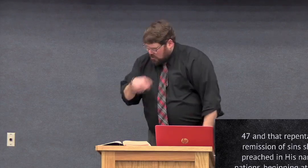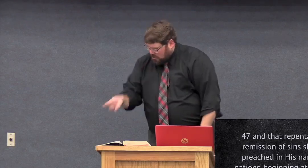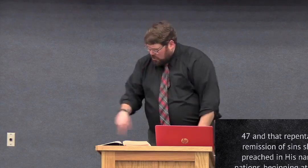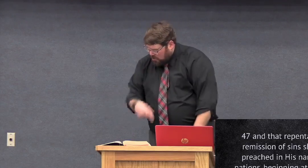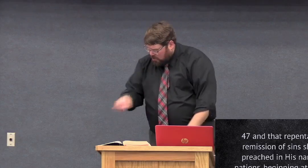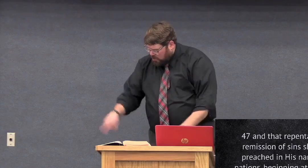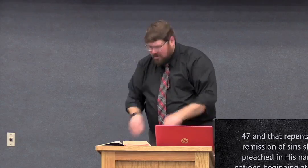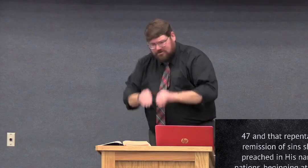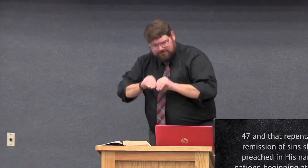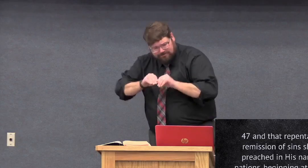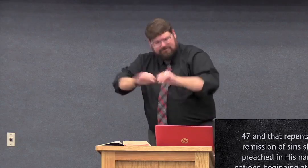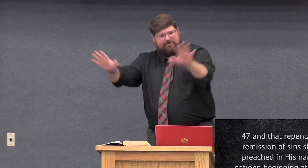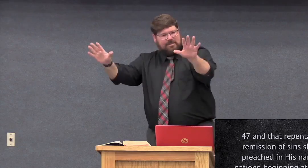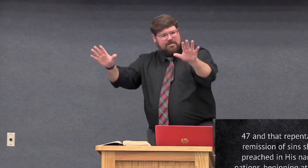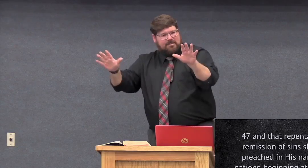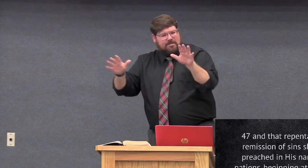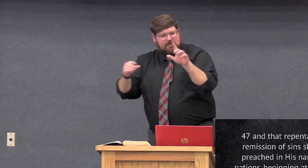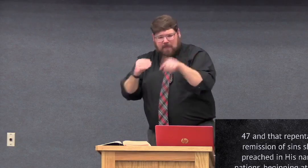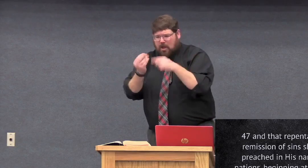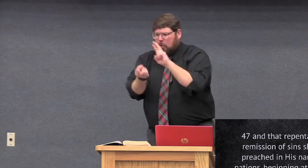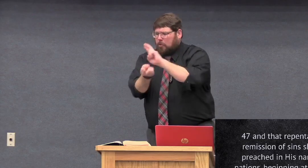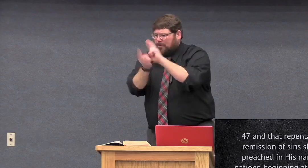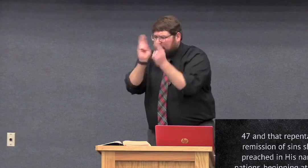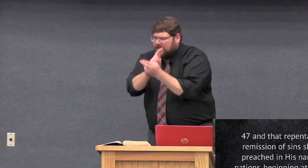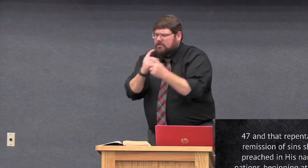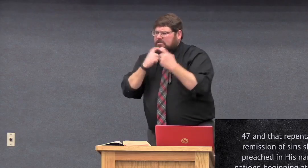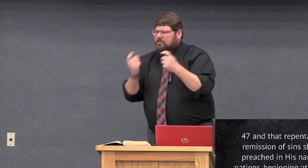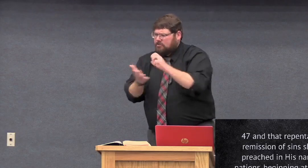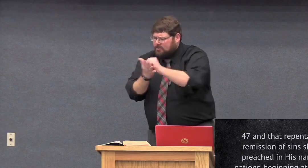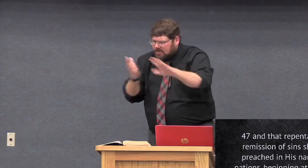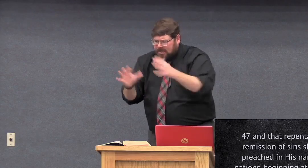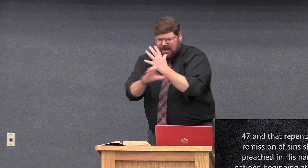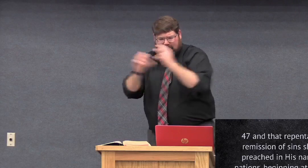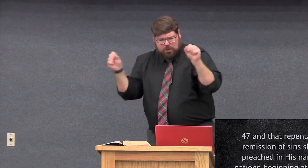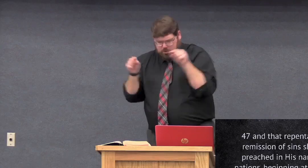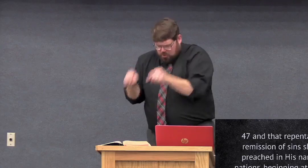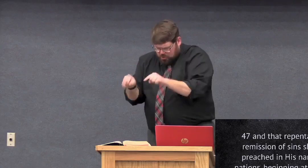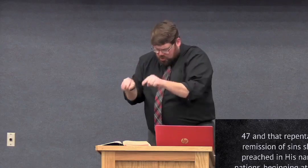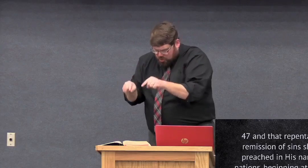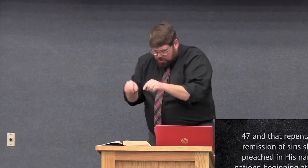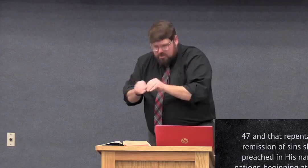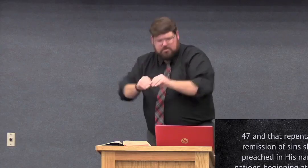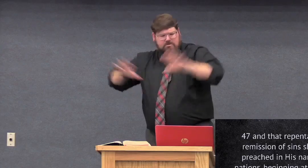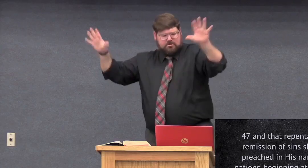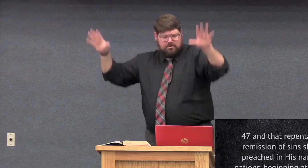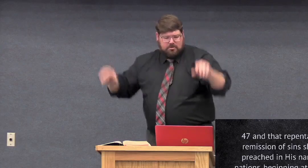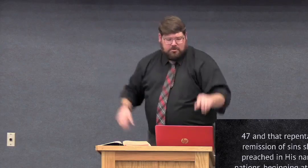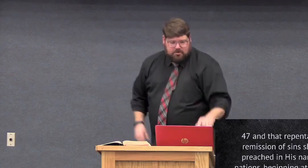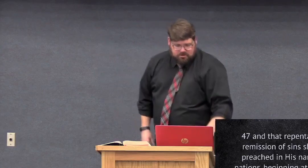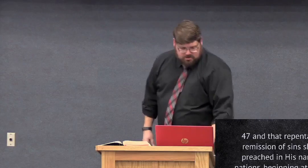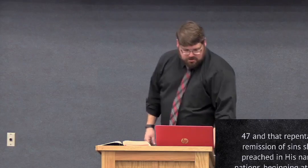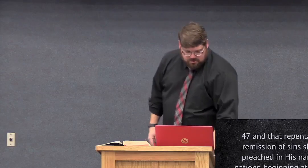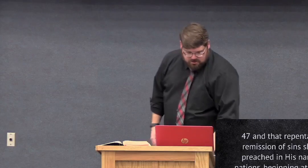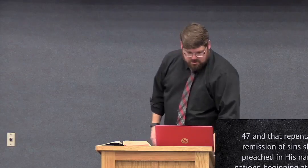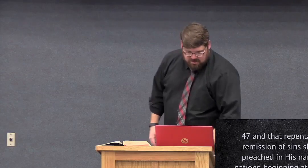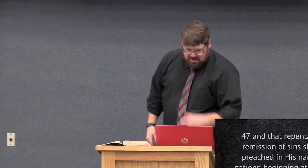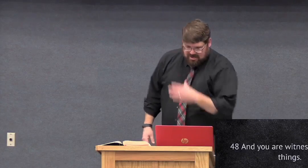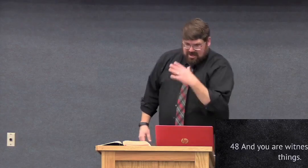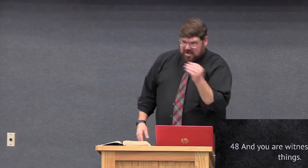started with his 12 apostles. He said, you go and you tell about repentance and the remission of sins. You go and spread that news.